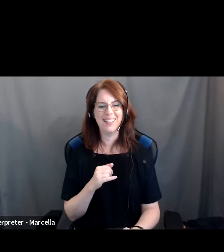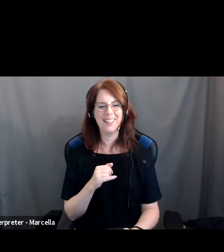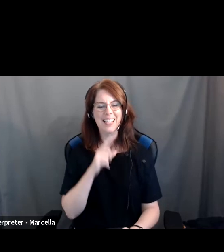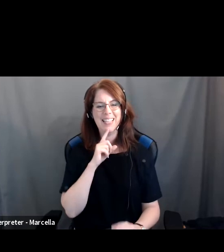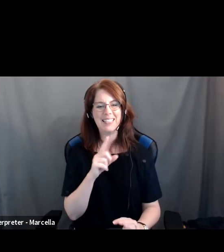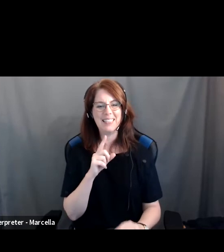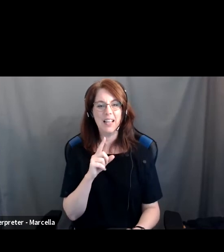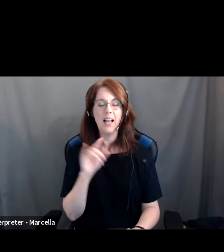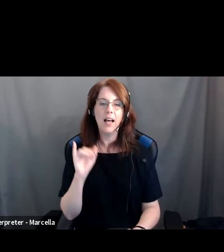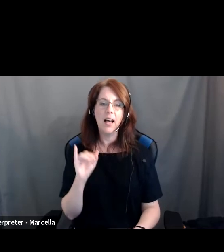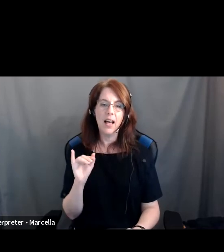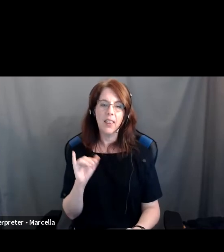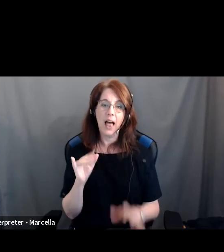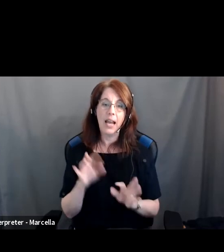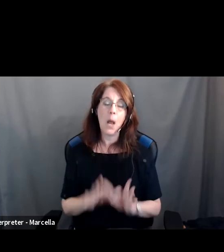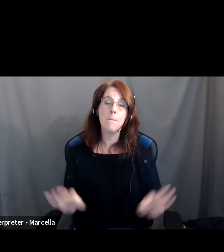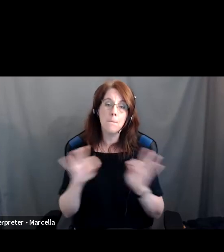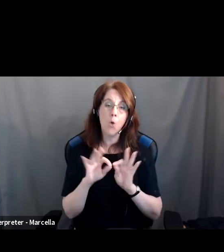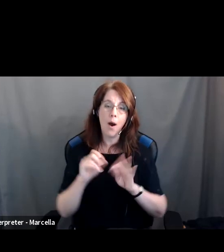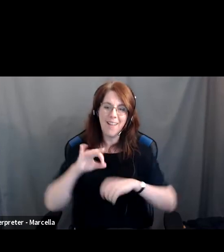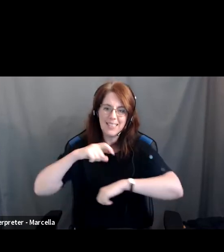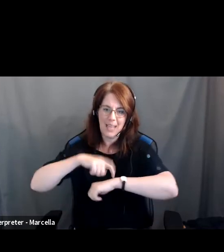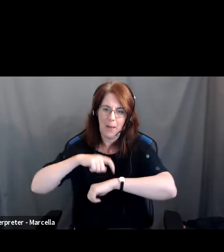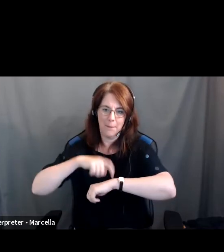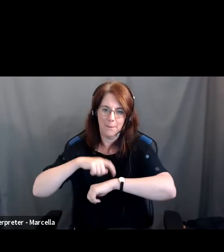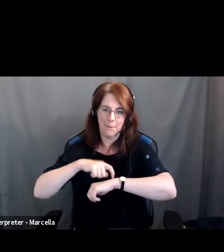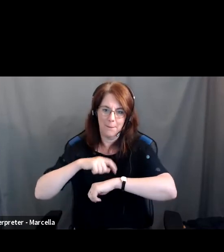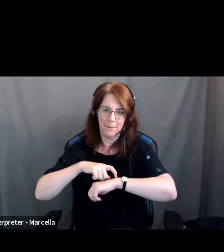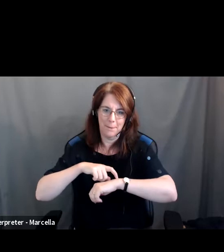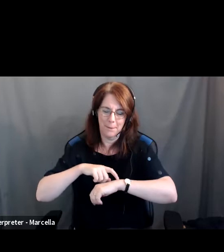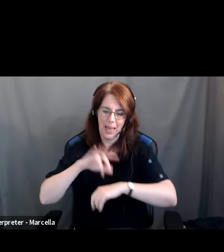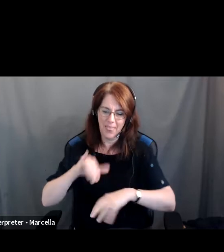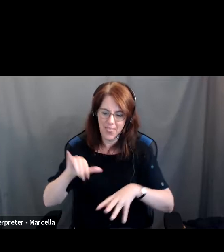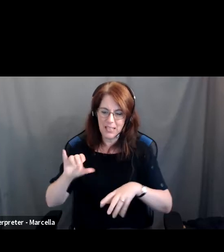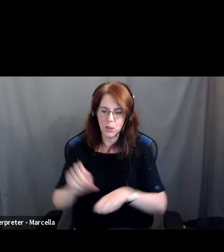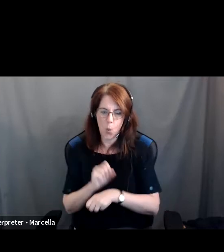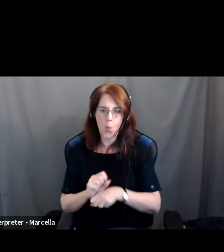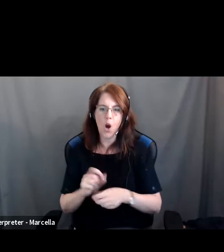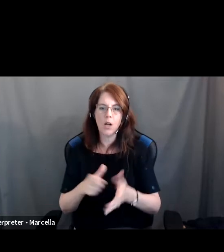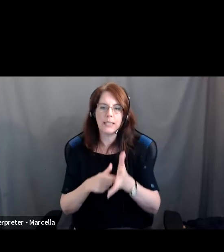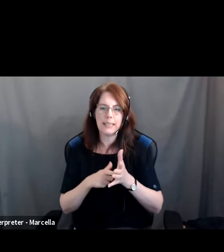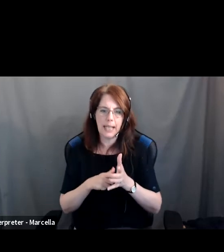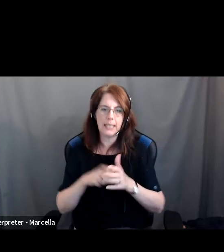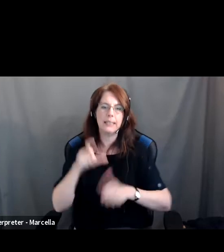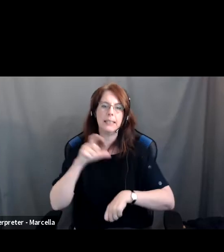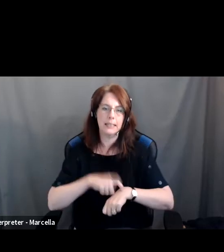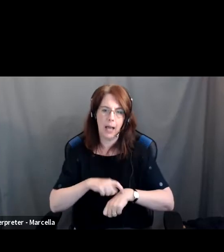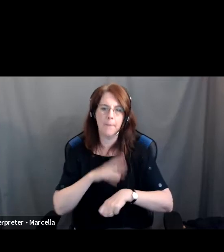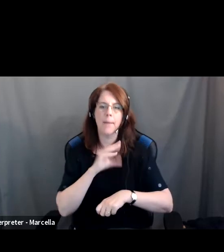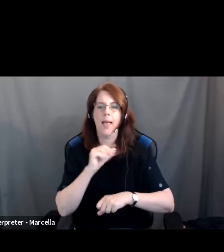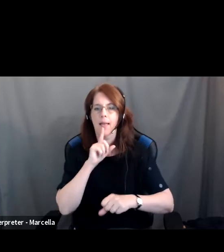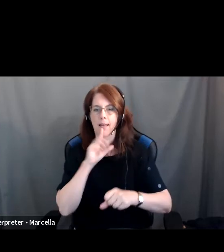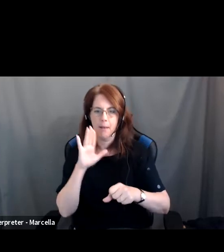is that importance of time, and that this work takes time and commitment. And